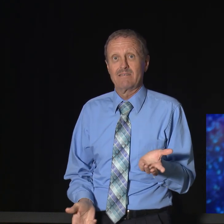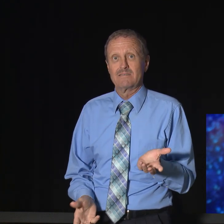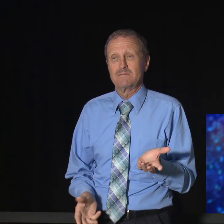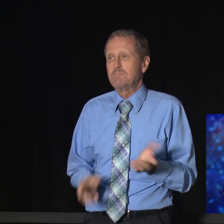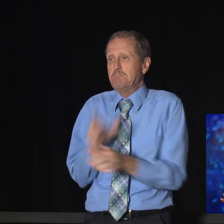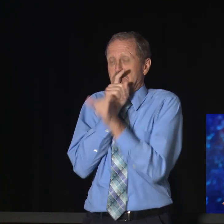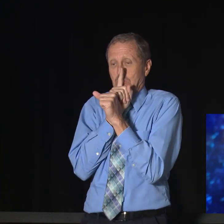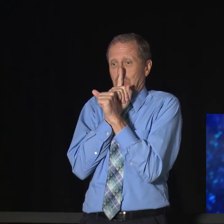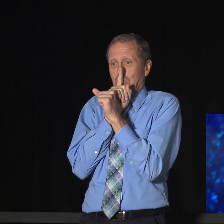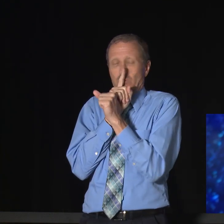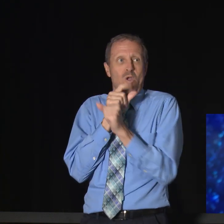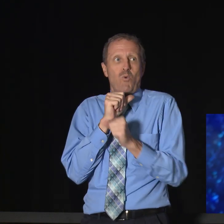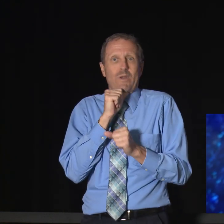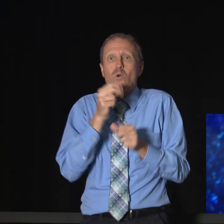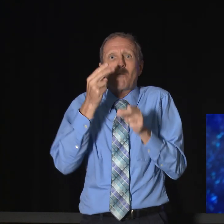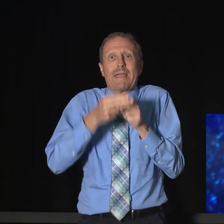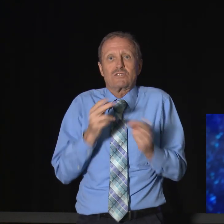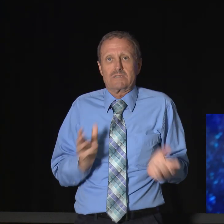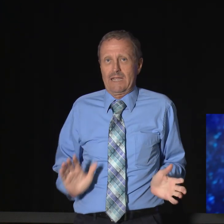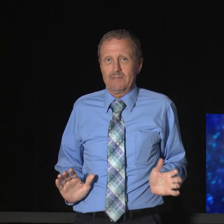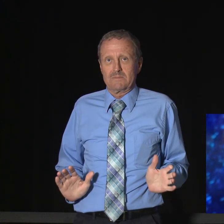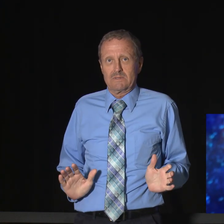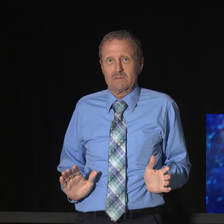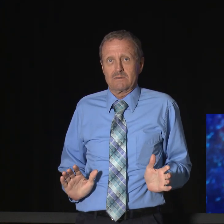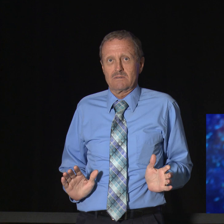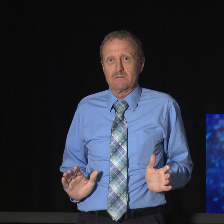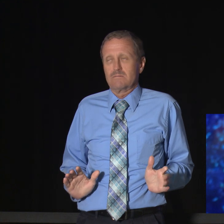Don't even say their names,